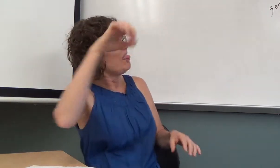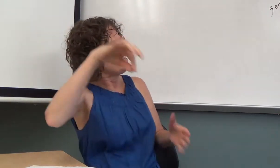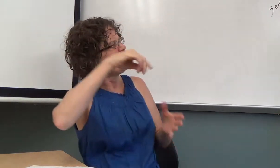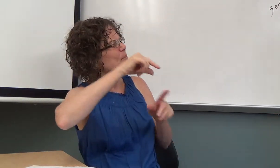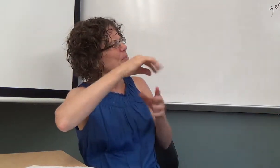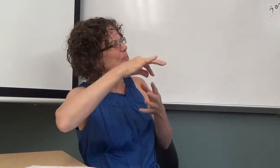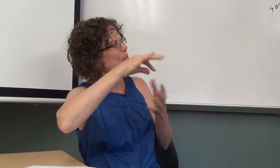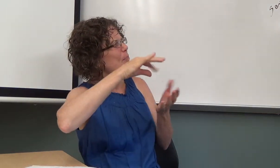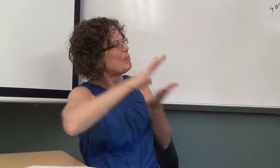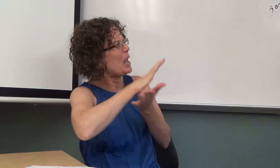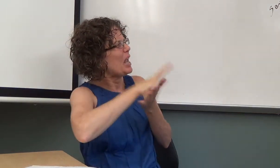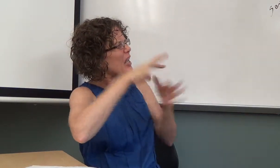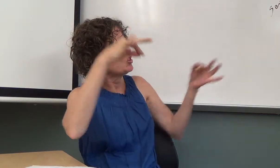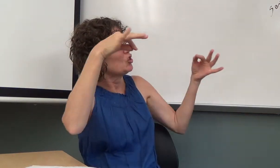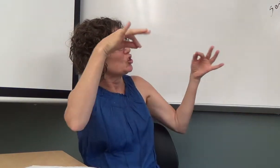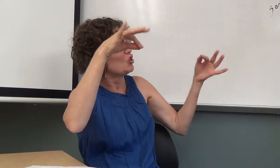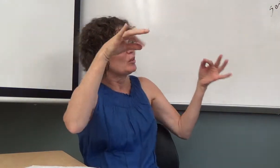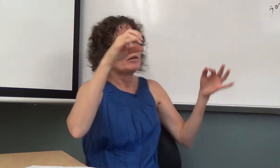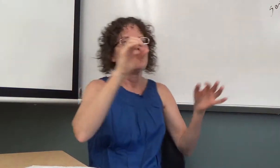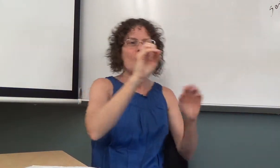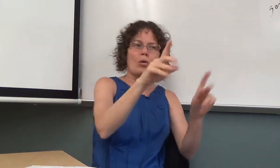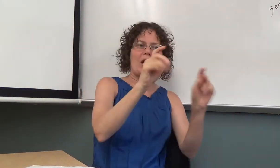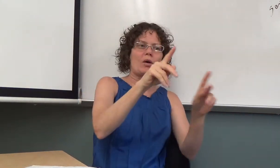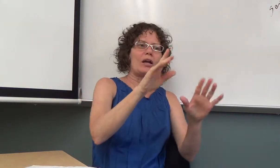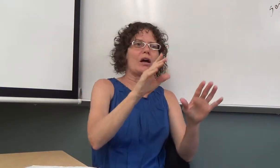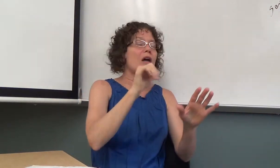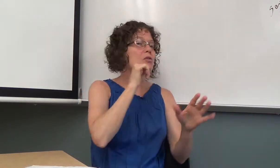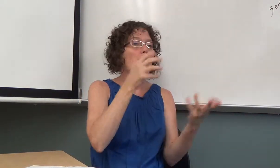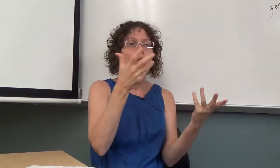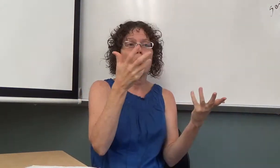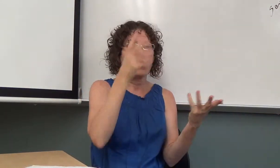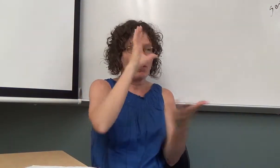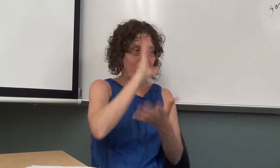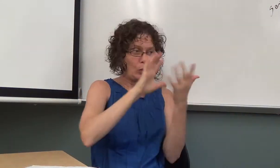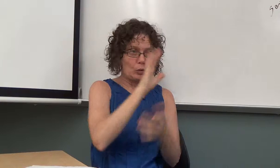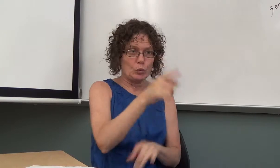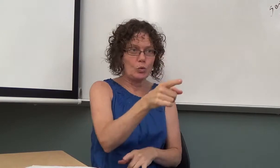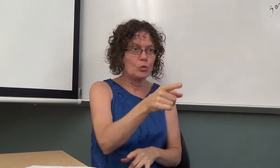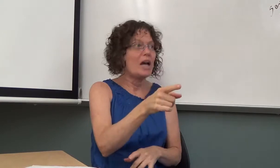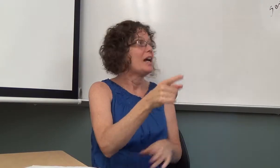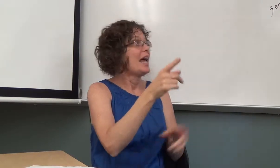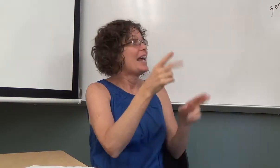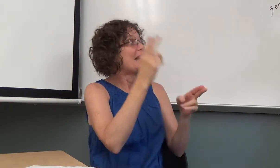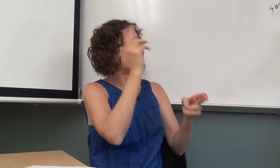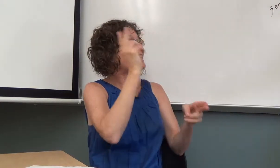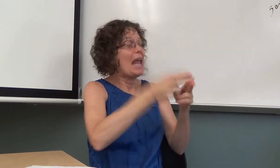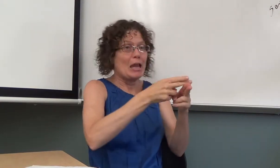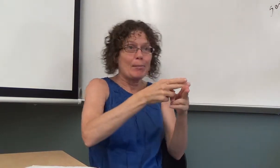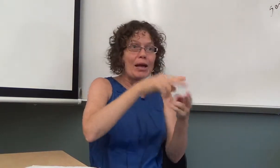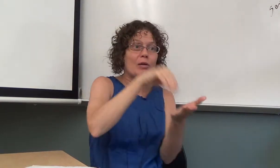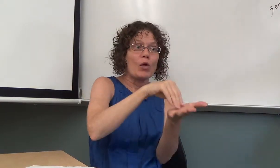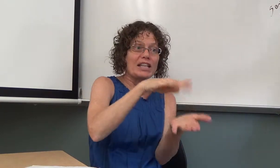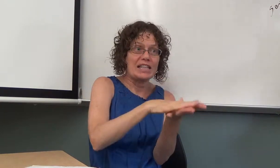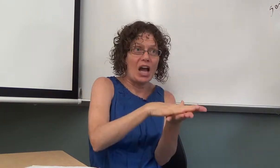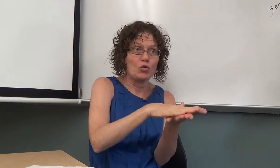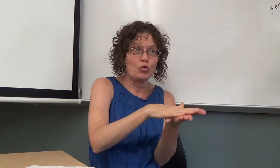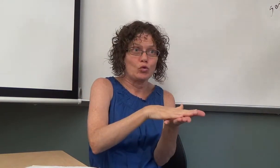Vocabulary. So, okay, before we do the homework, so I don't confuse you, put your names on this, please. Names on what you